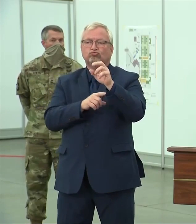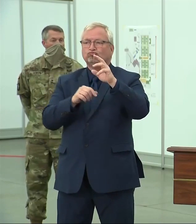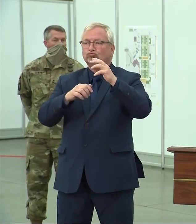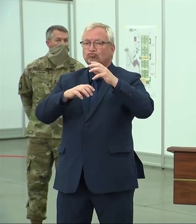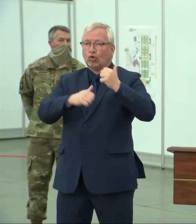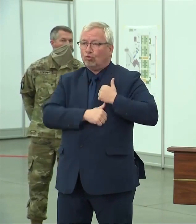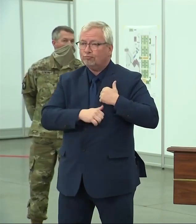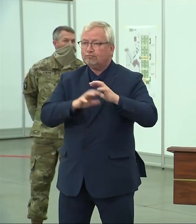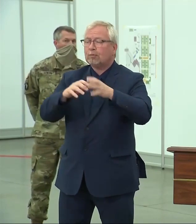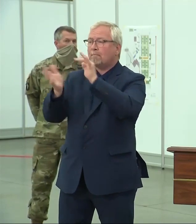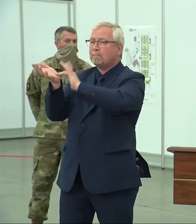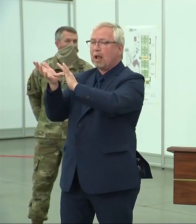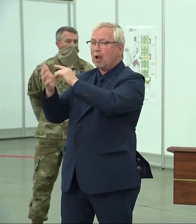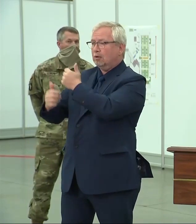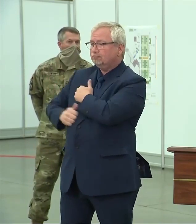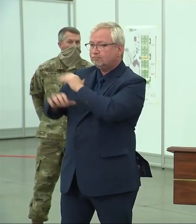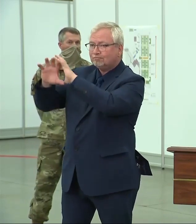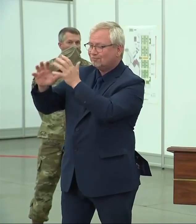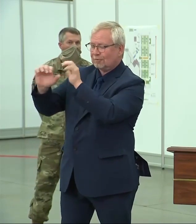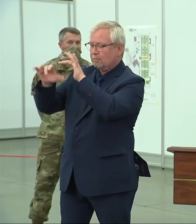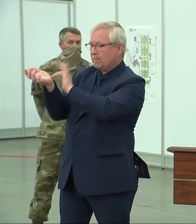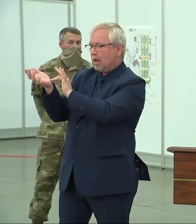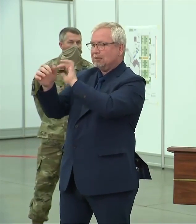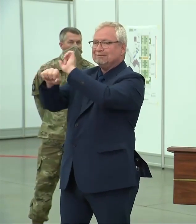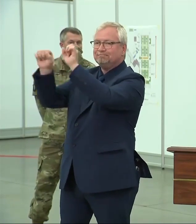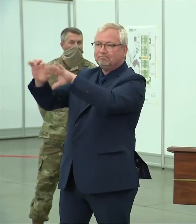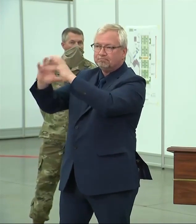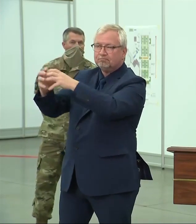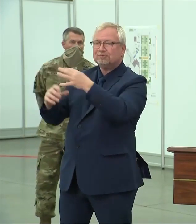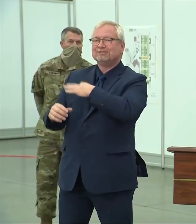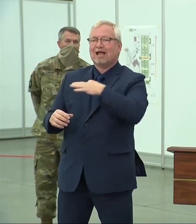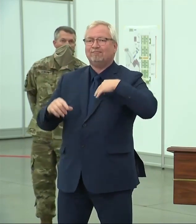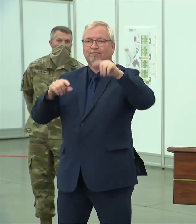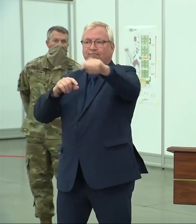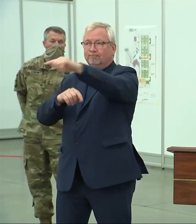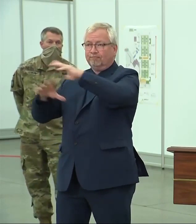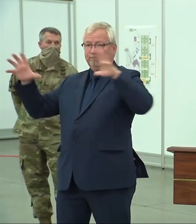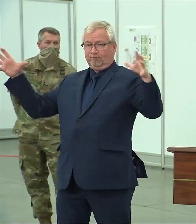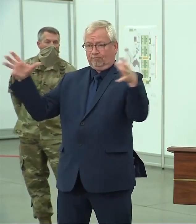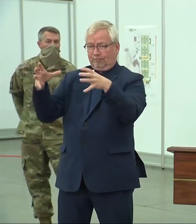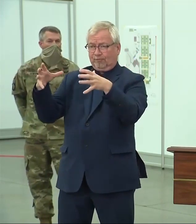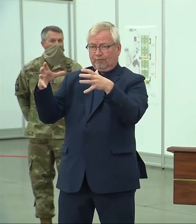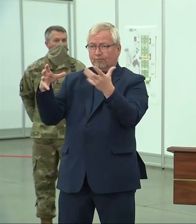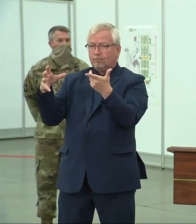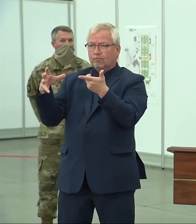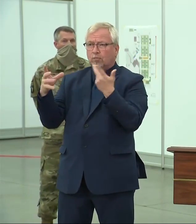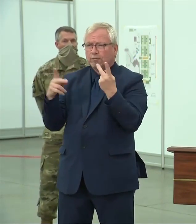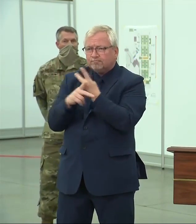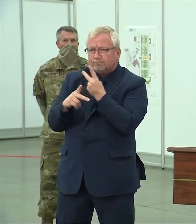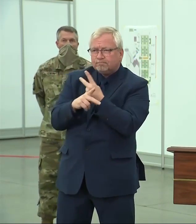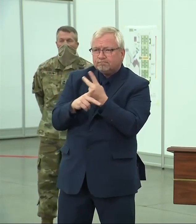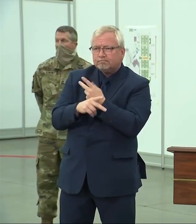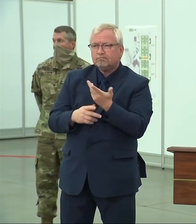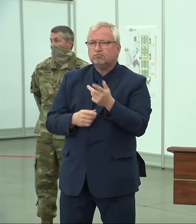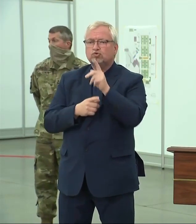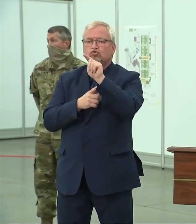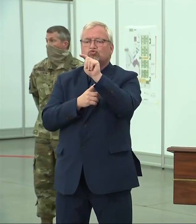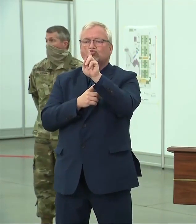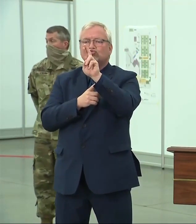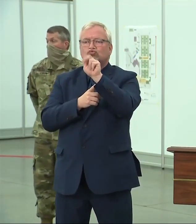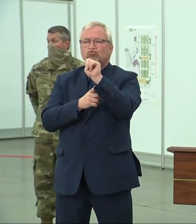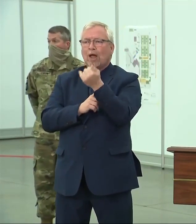hospital systems to bring triage, emergency care, supplies, and equipment